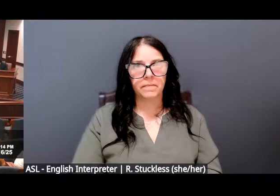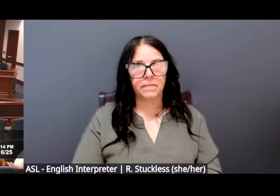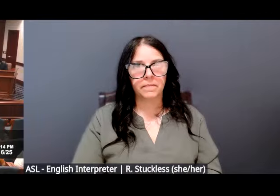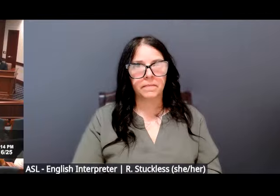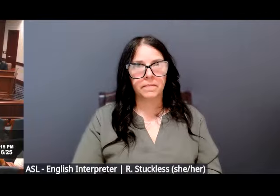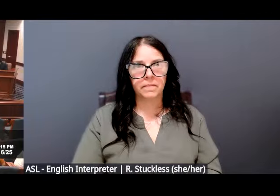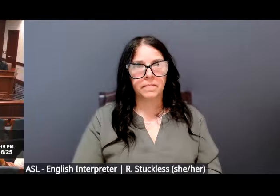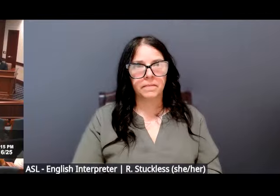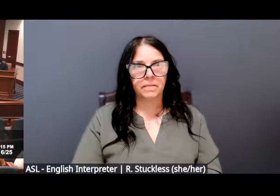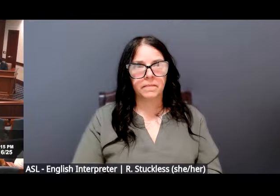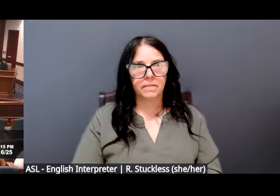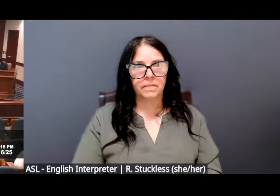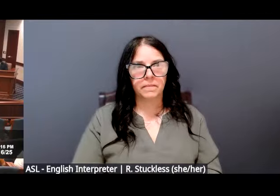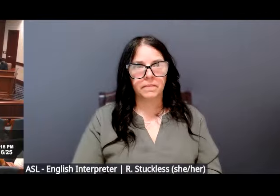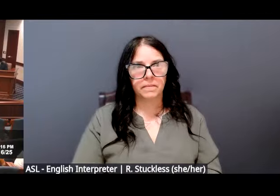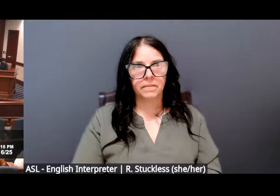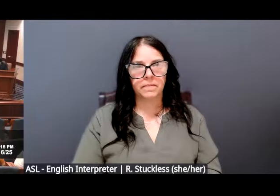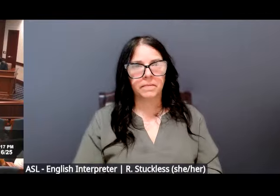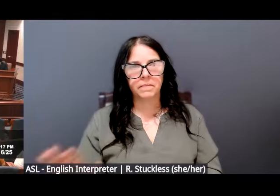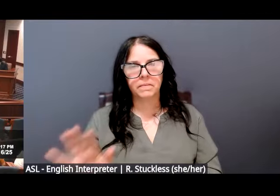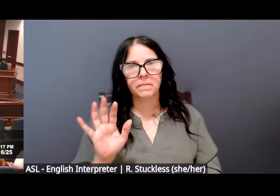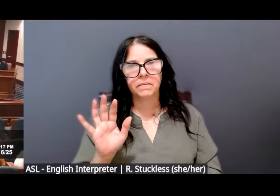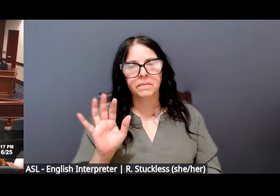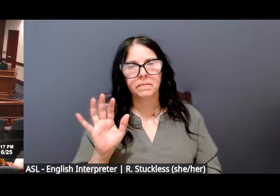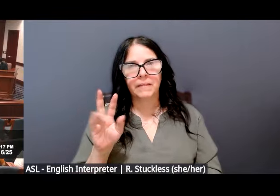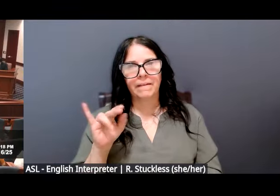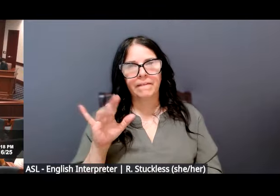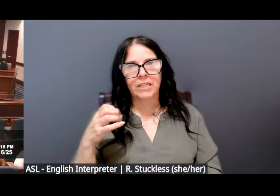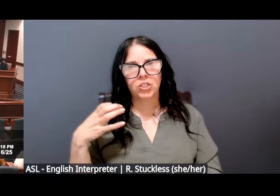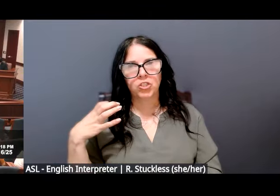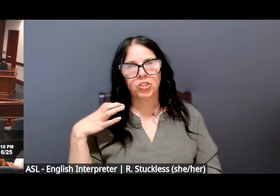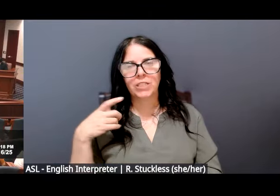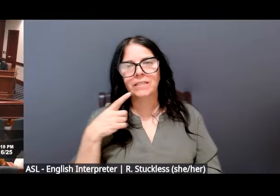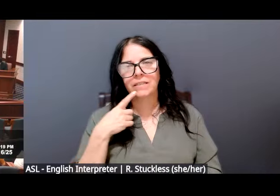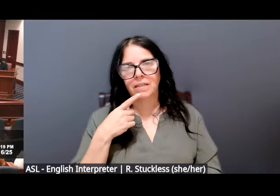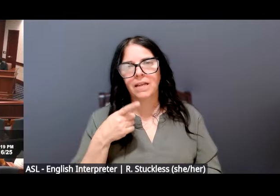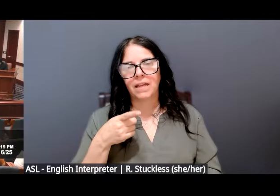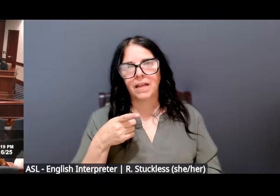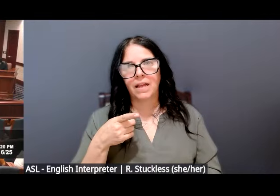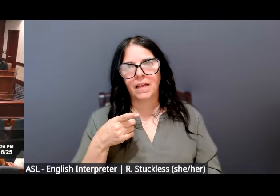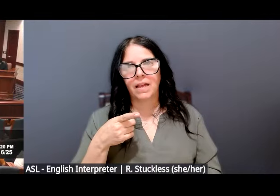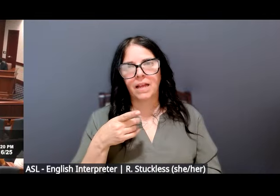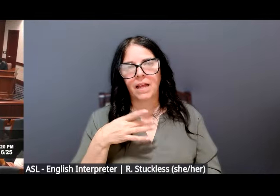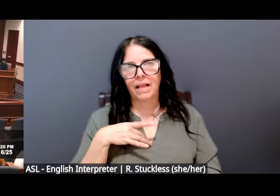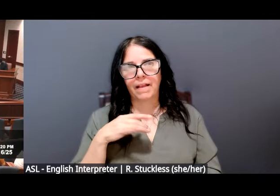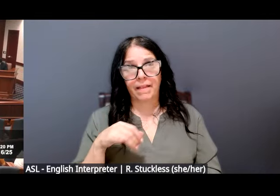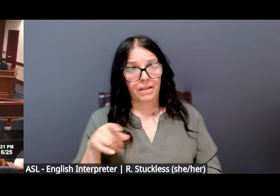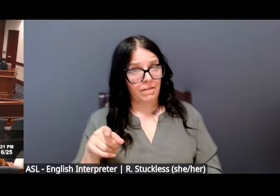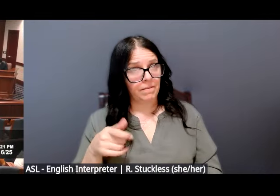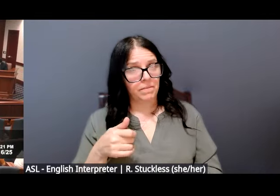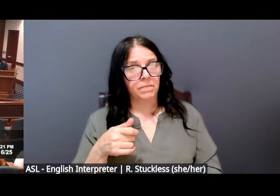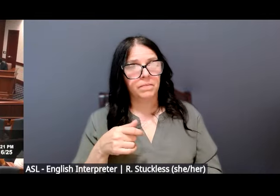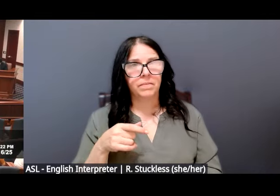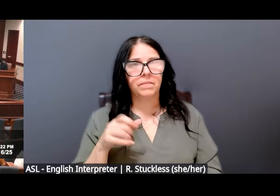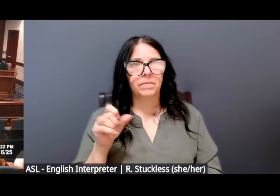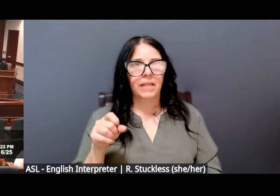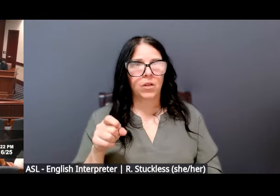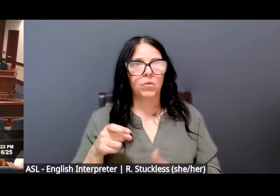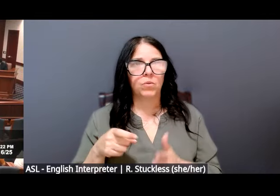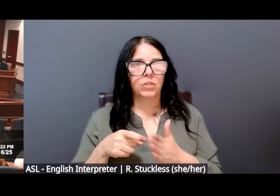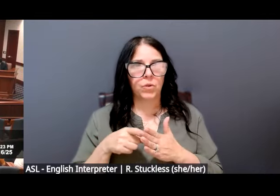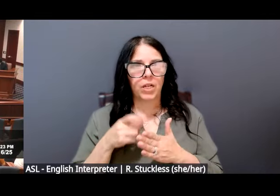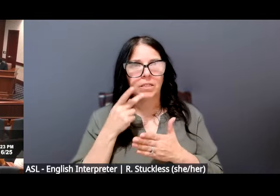I do think that too. You want that? What do you think? Yeah, I mean, we require Secretary of State to verify